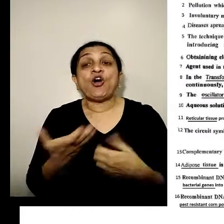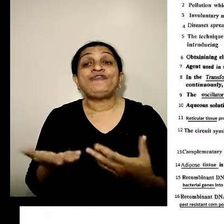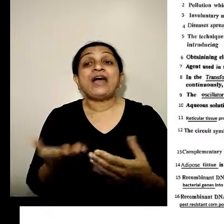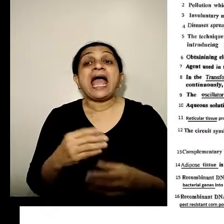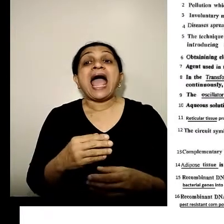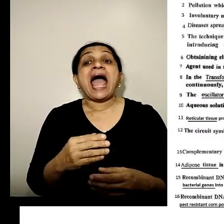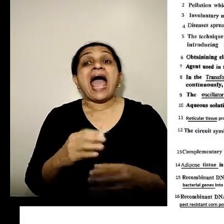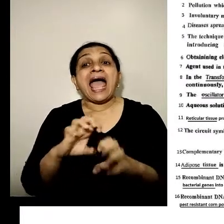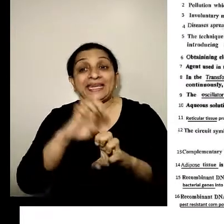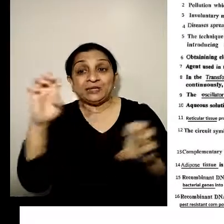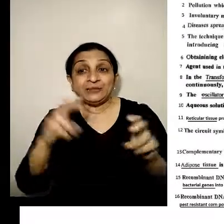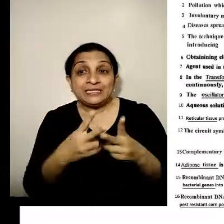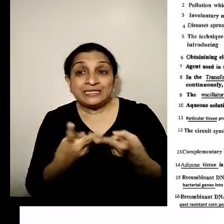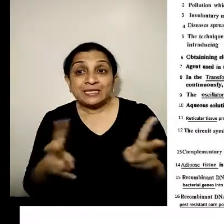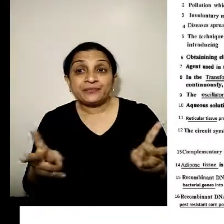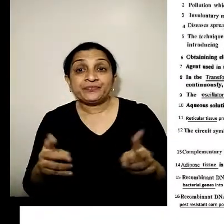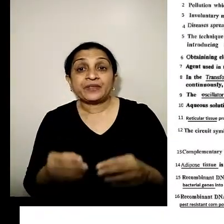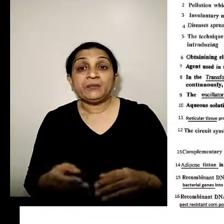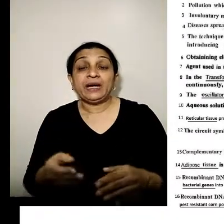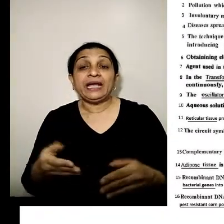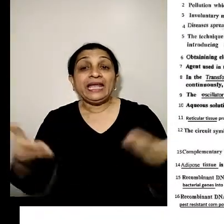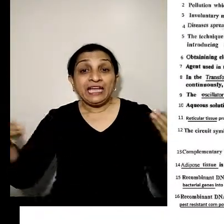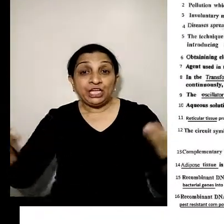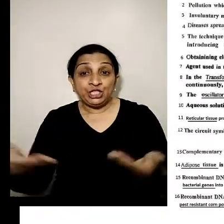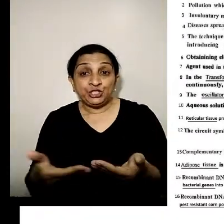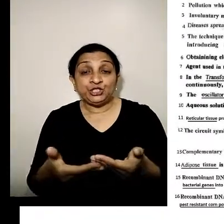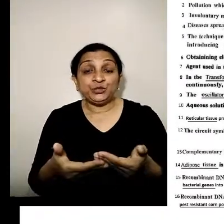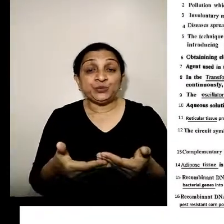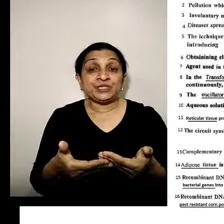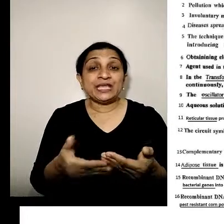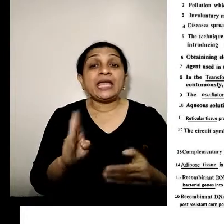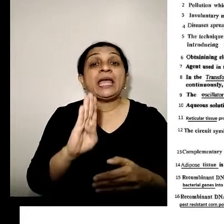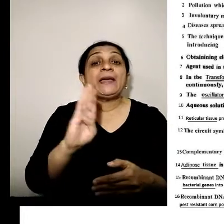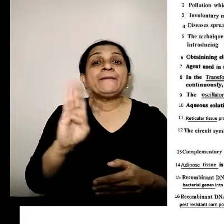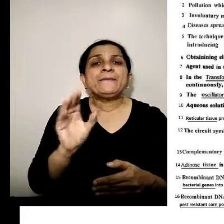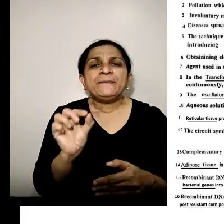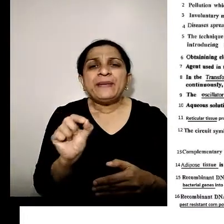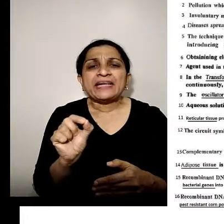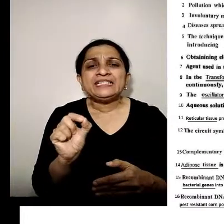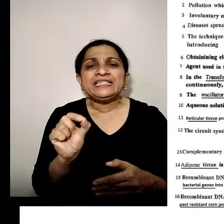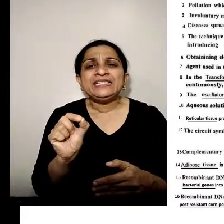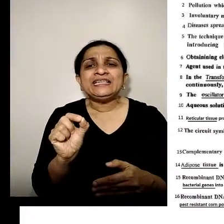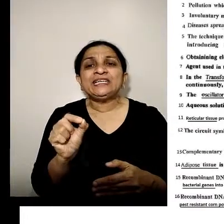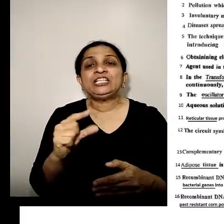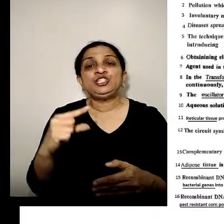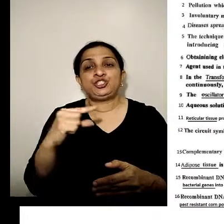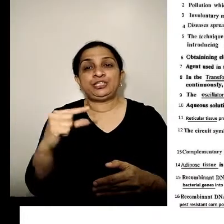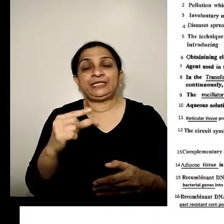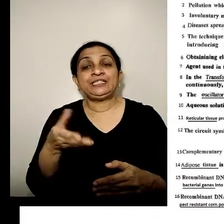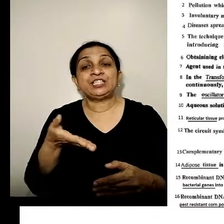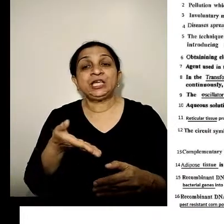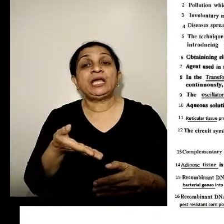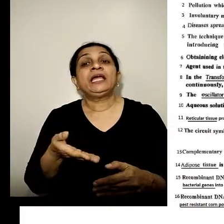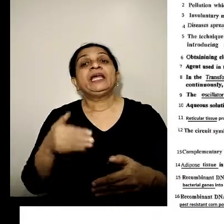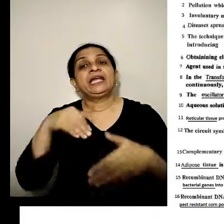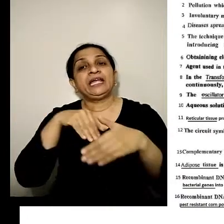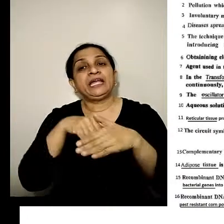breeding of animals by introducing bacterial